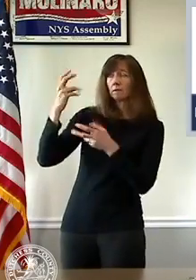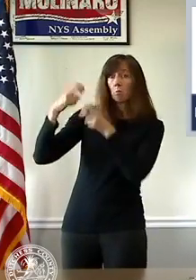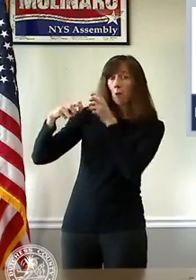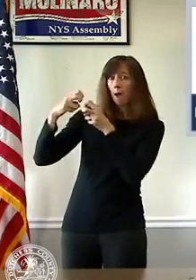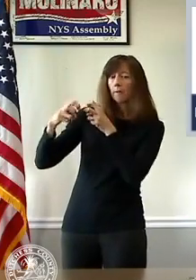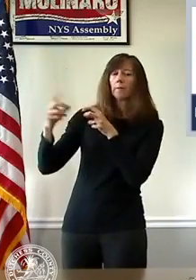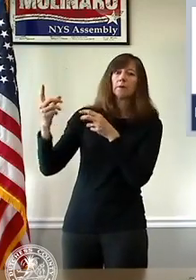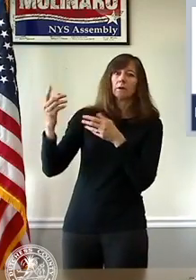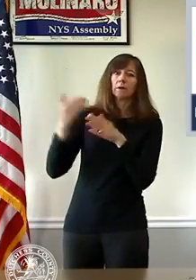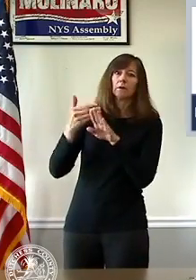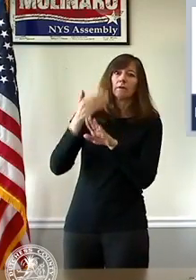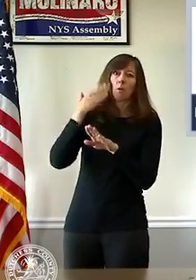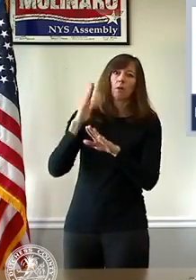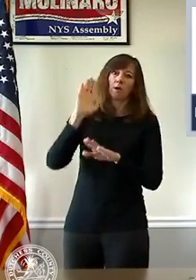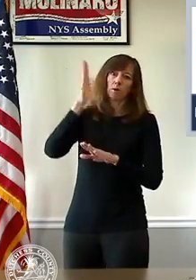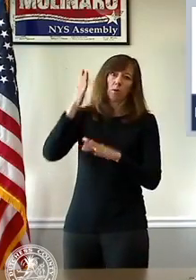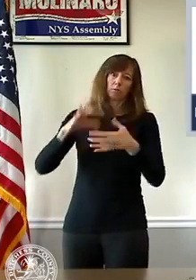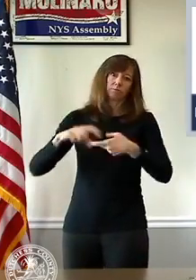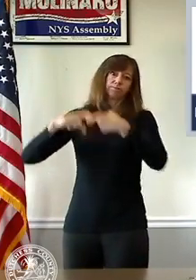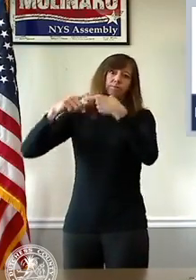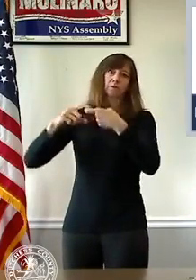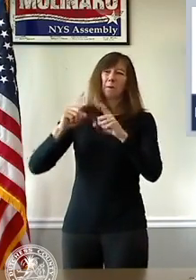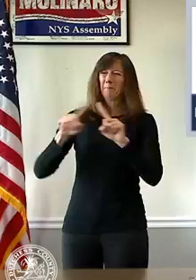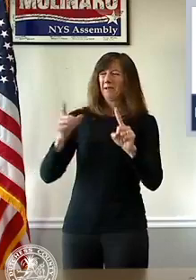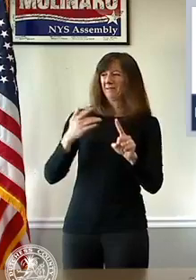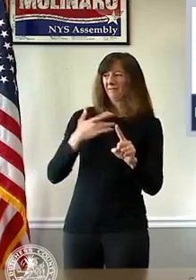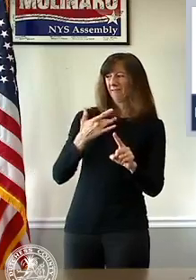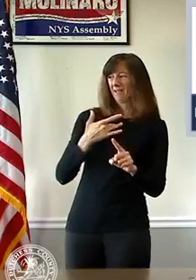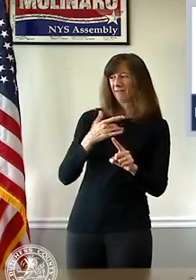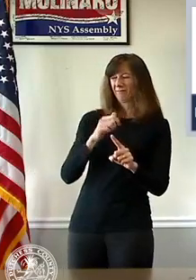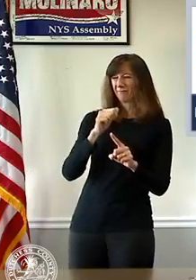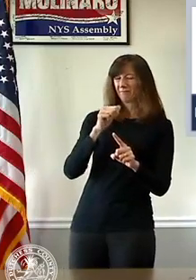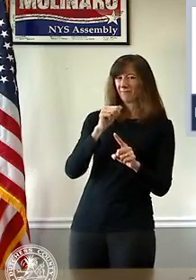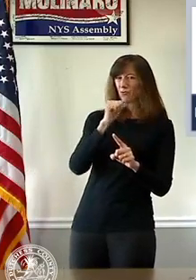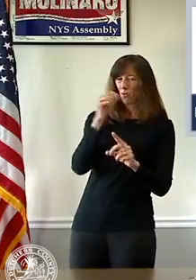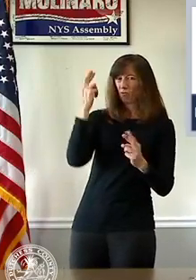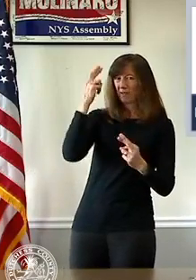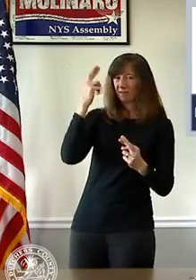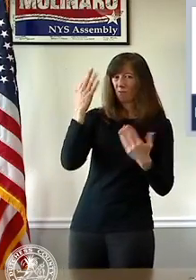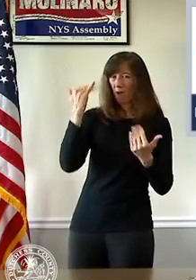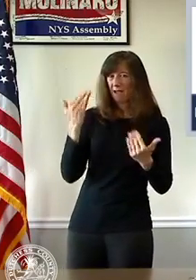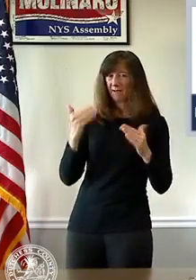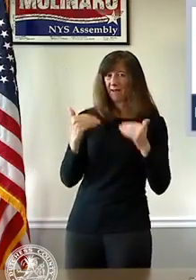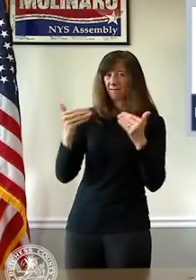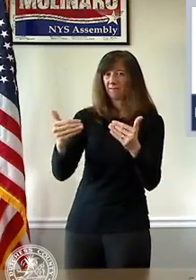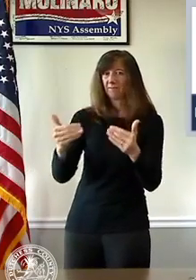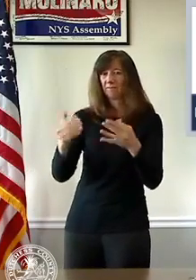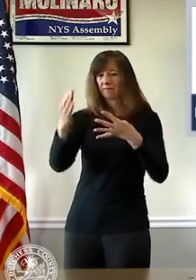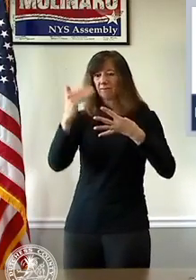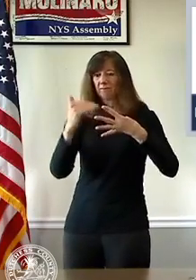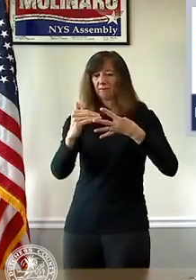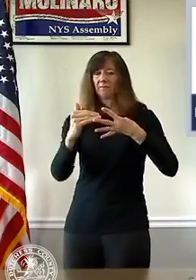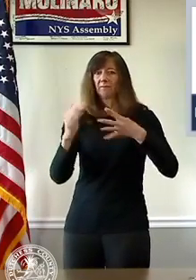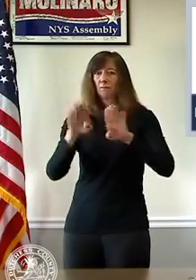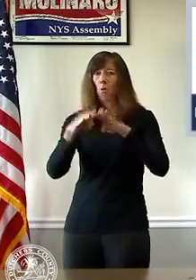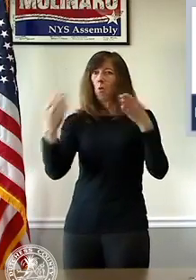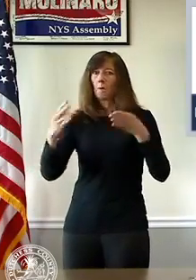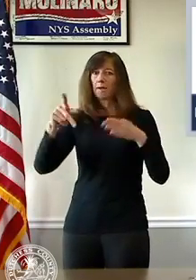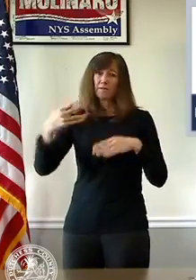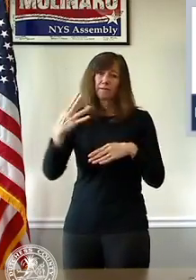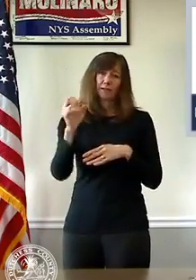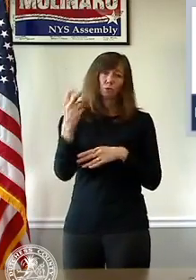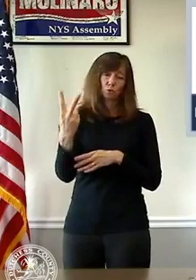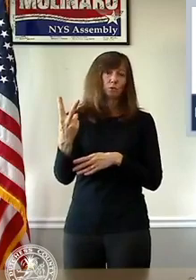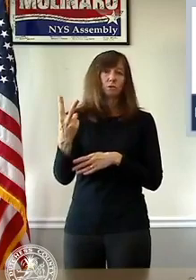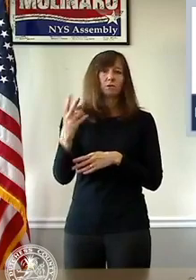that from a science or medical or public health perspective, there is a reason why we would not move to phase 2. So we'll know that early